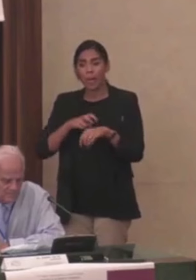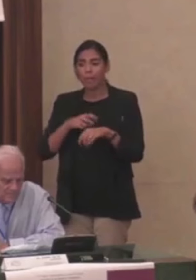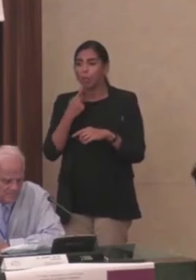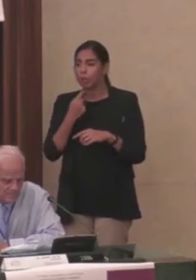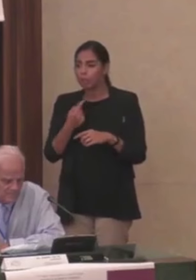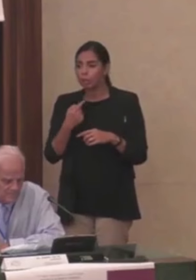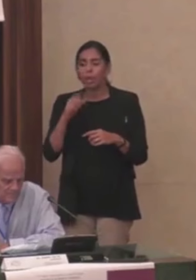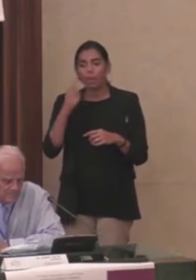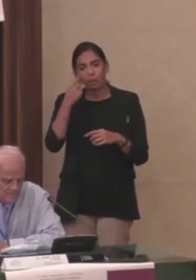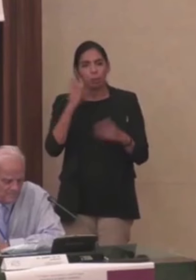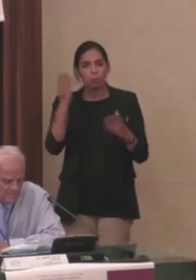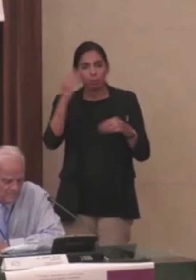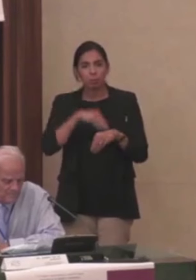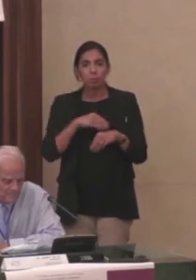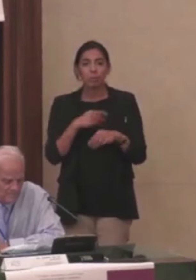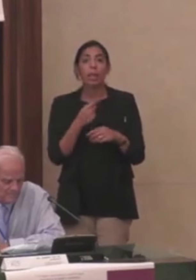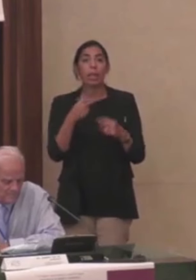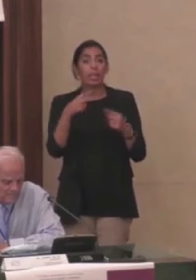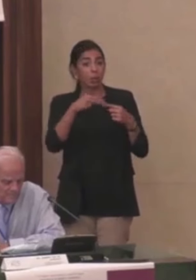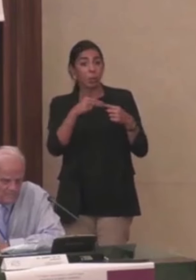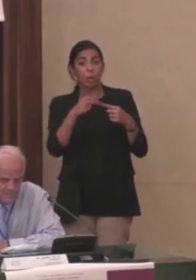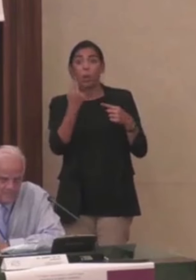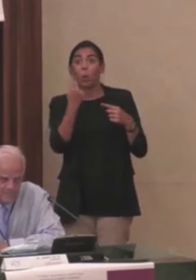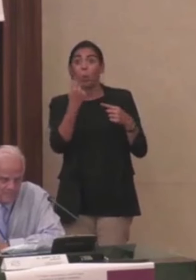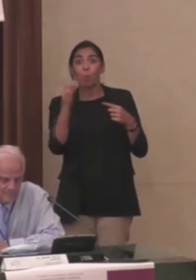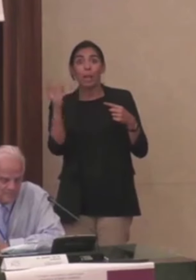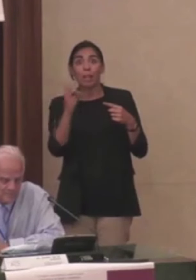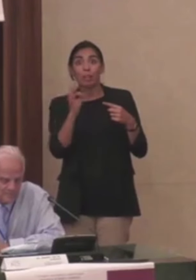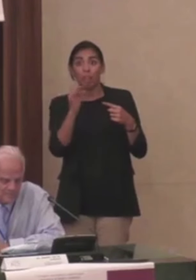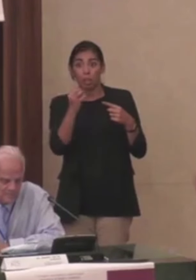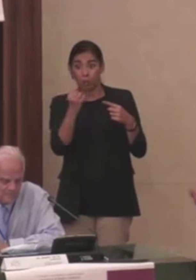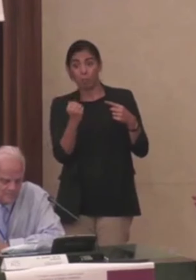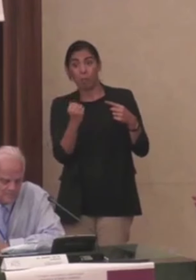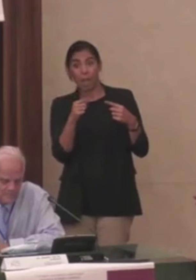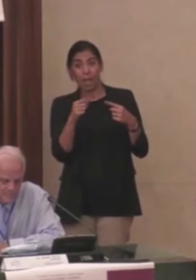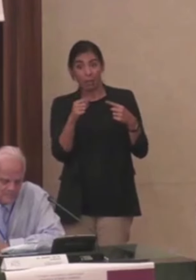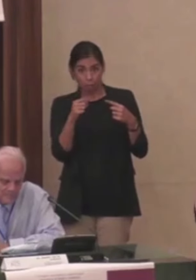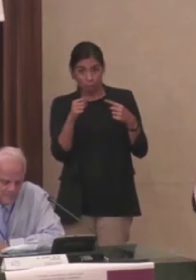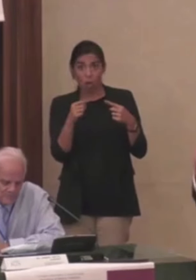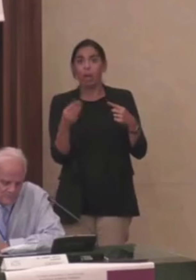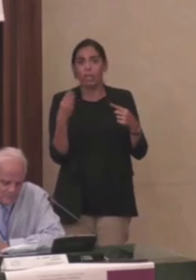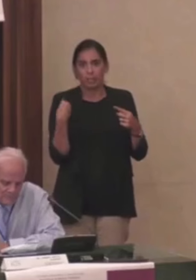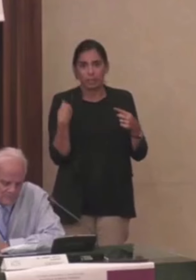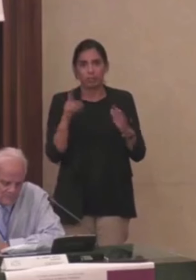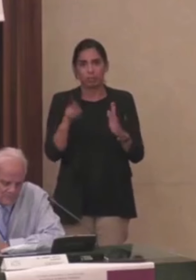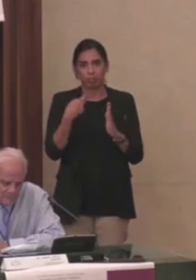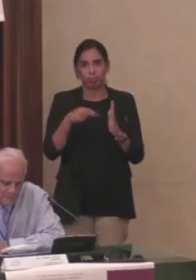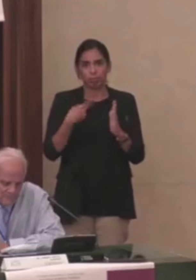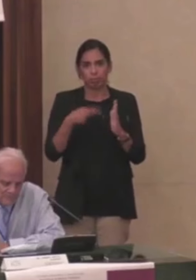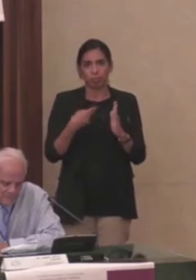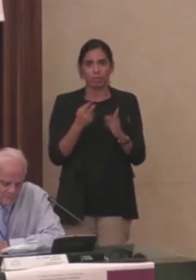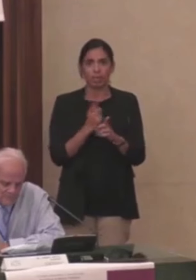The doctor will establish the parameters they want to know.